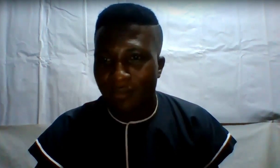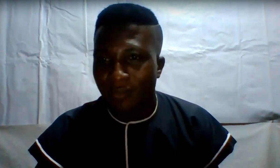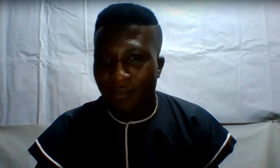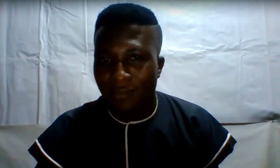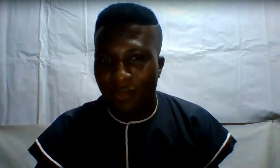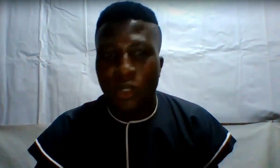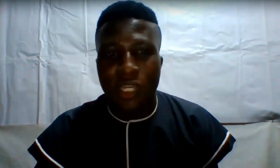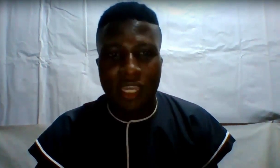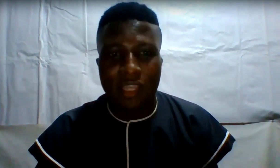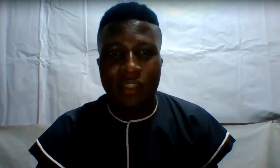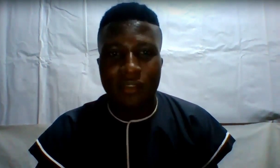Then let's have